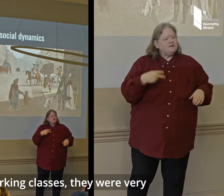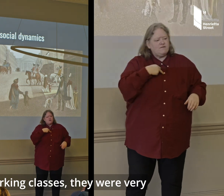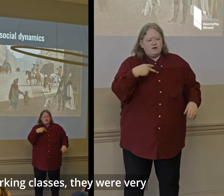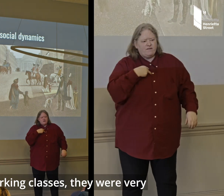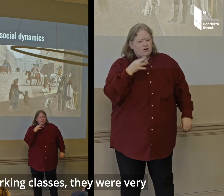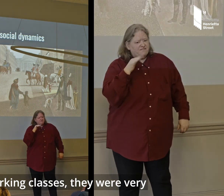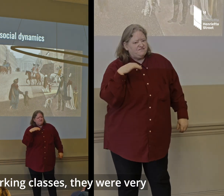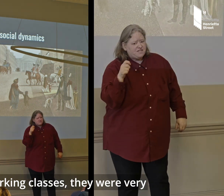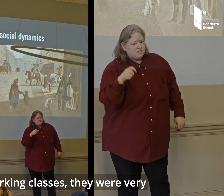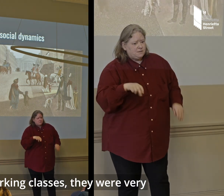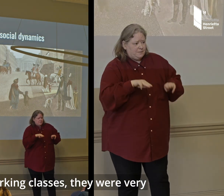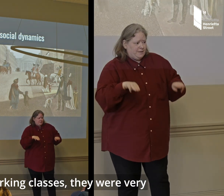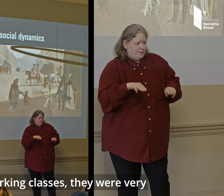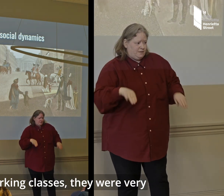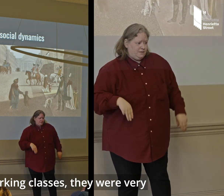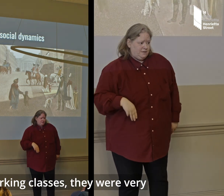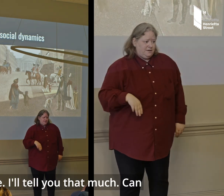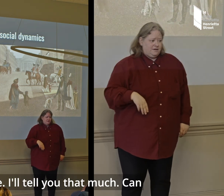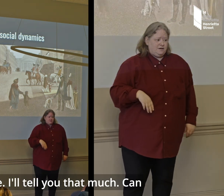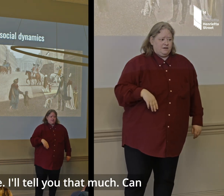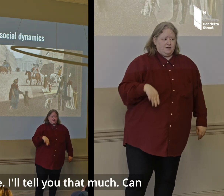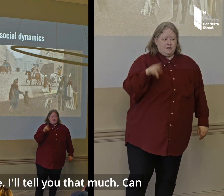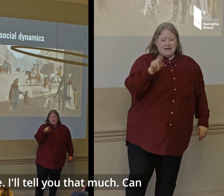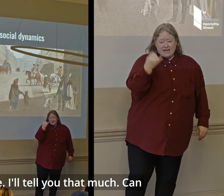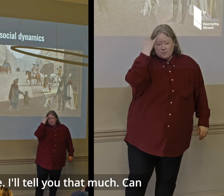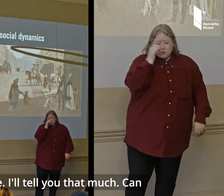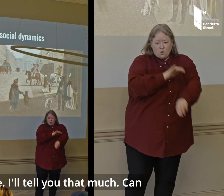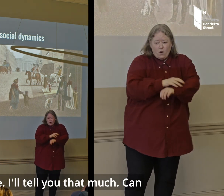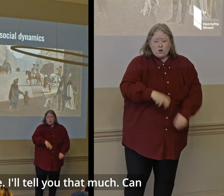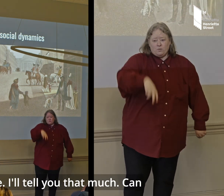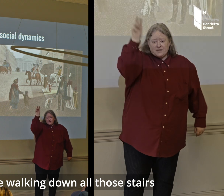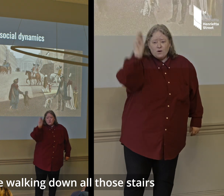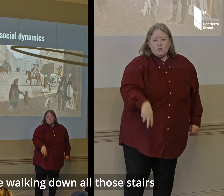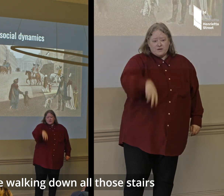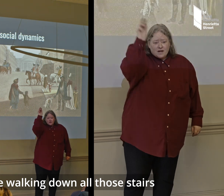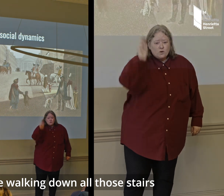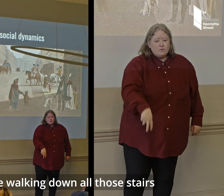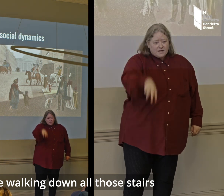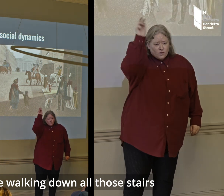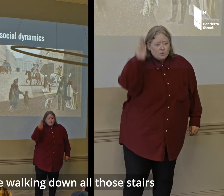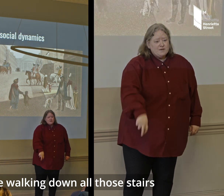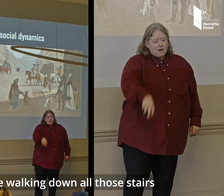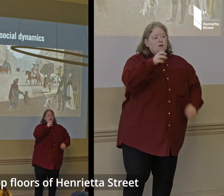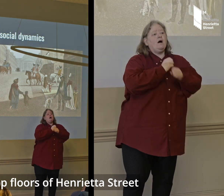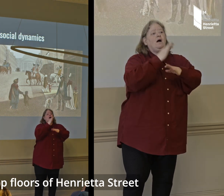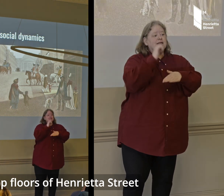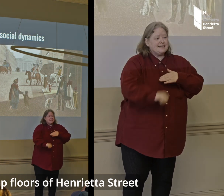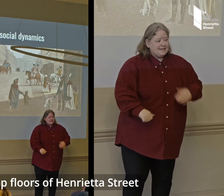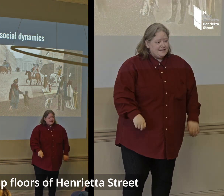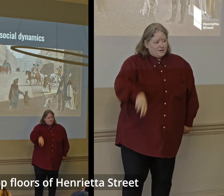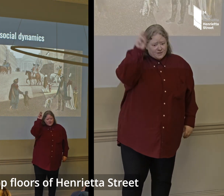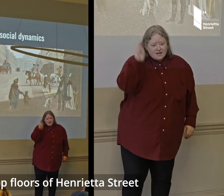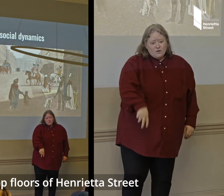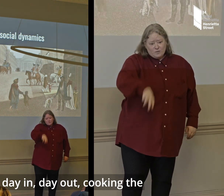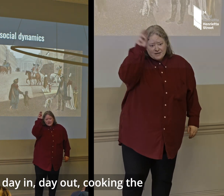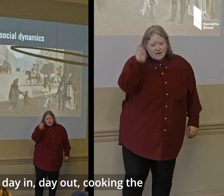So the working classes, they were very fit people, I'll tell you that much. Can you imagine walking down all those stairs to the top floors